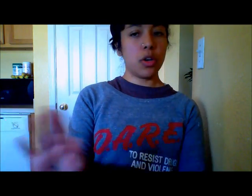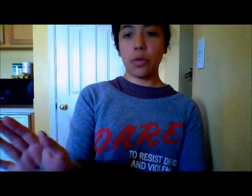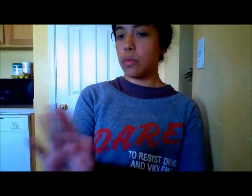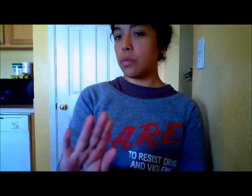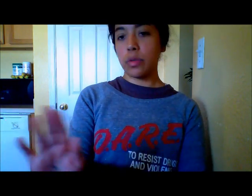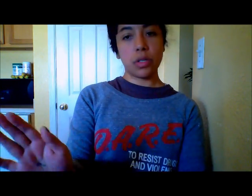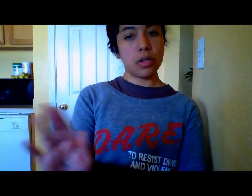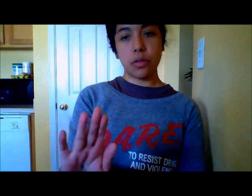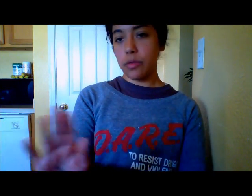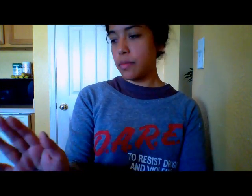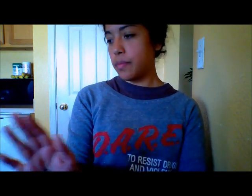No, don't.